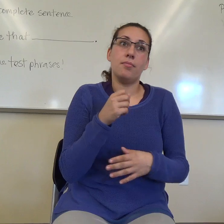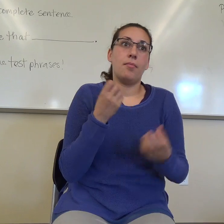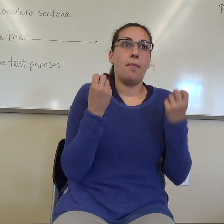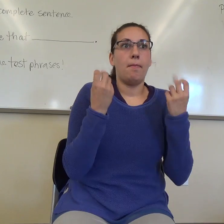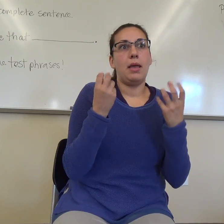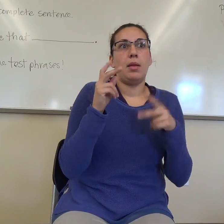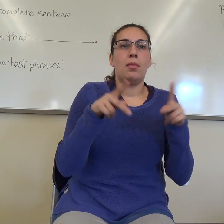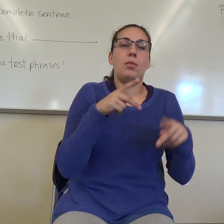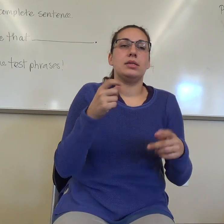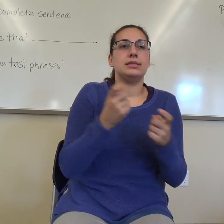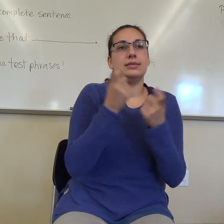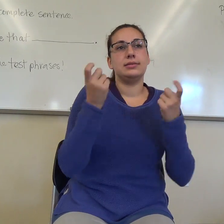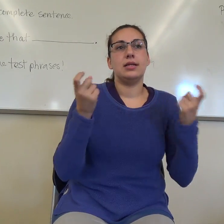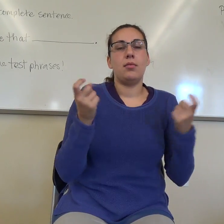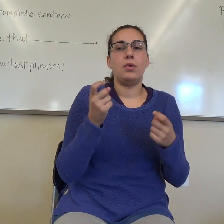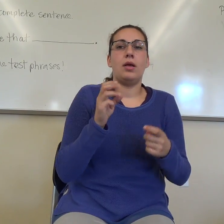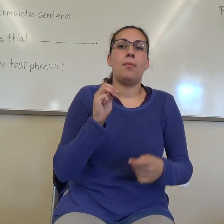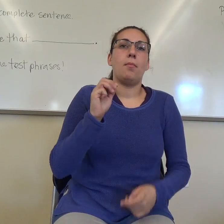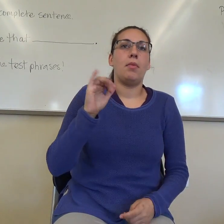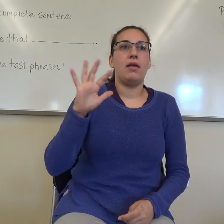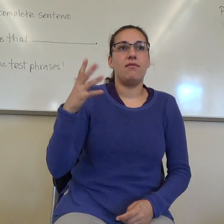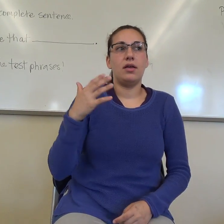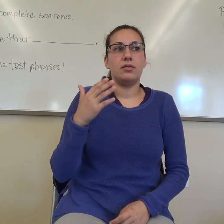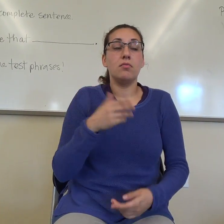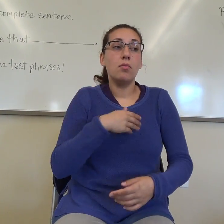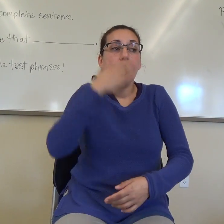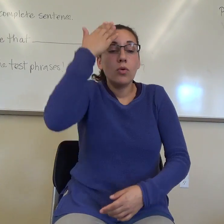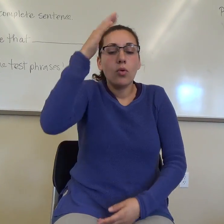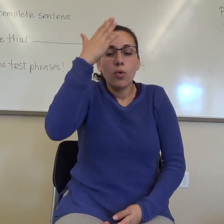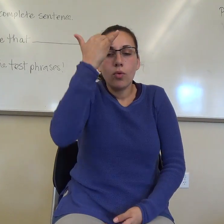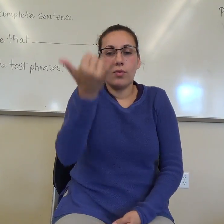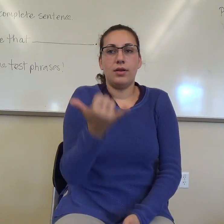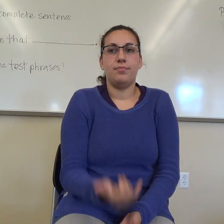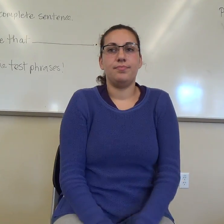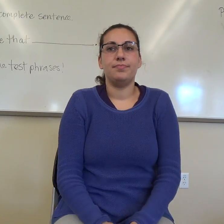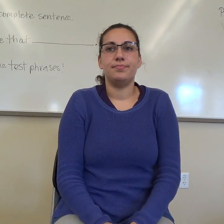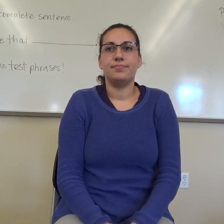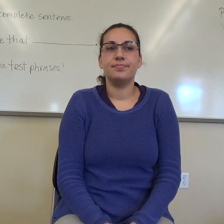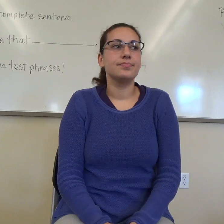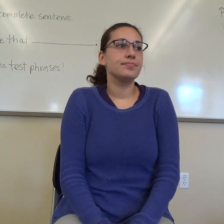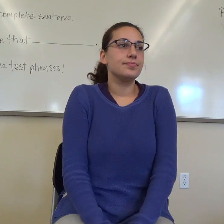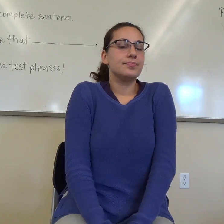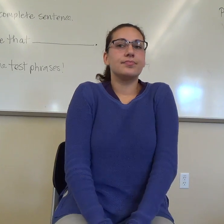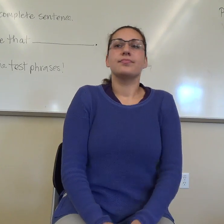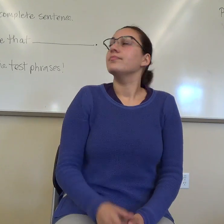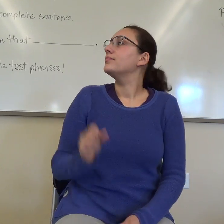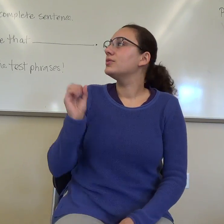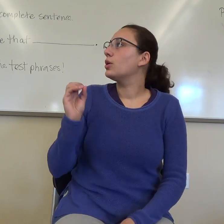Cinco de Mayo without knowing why. That was enough for this. You didn't need to get into the marketing and advertising.